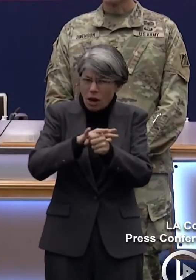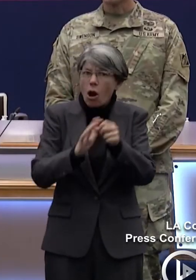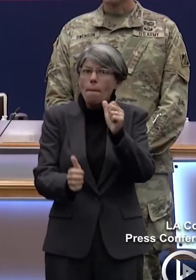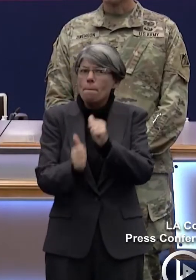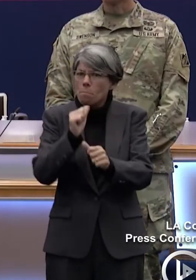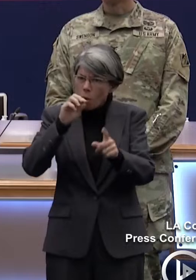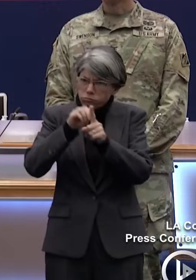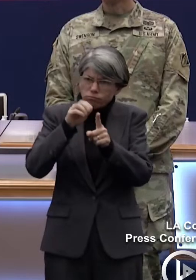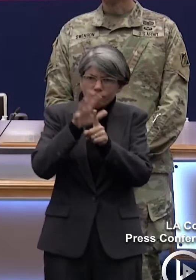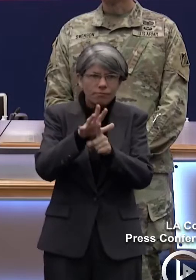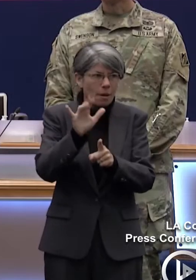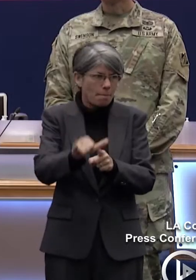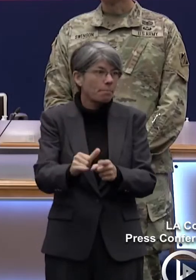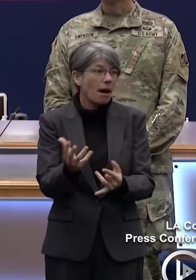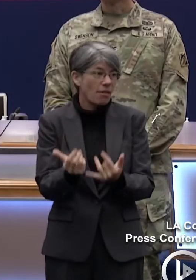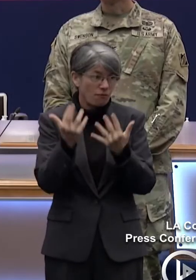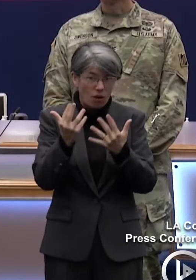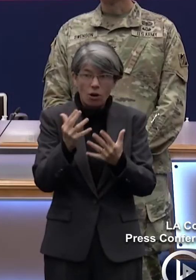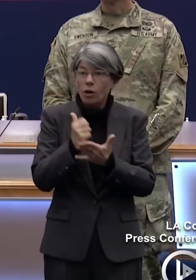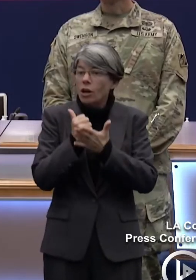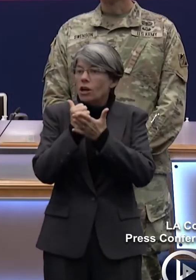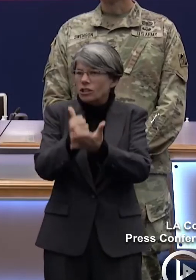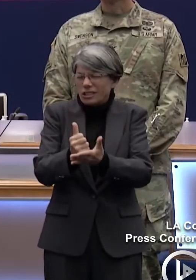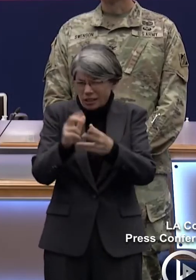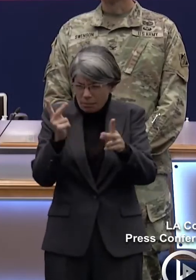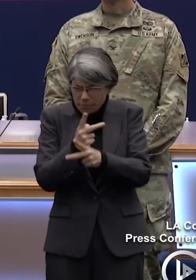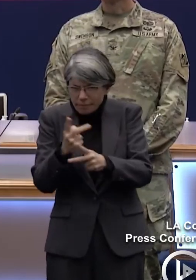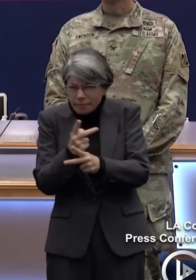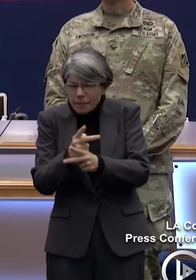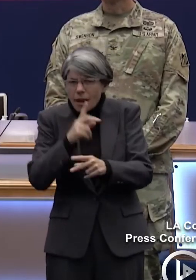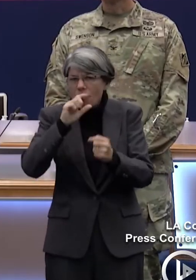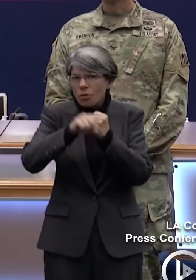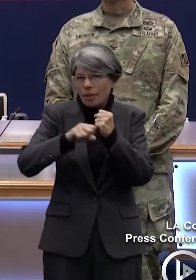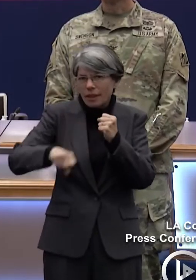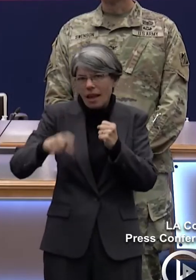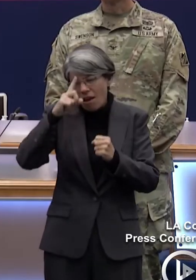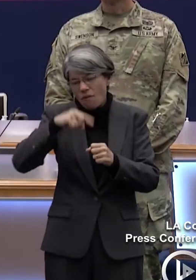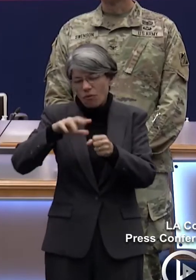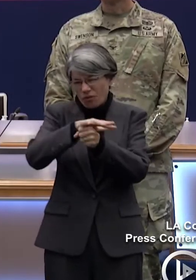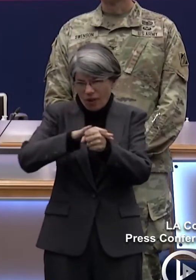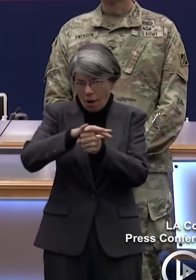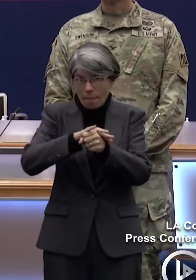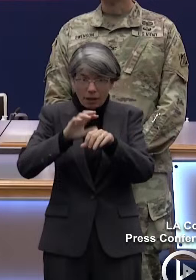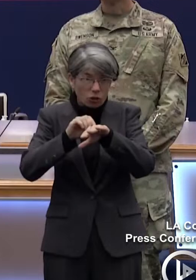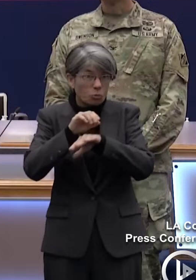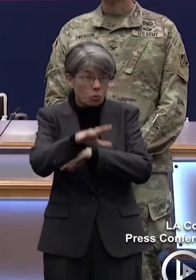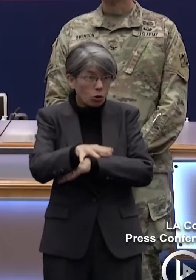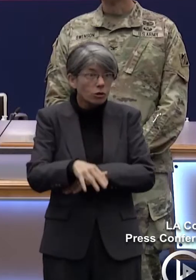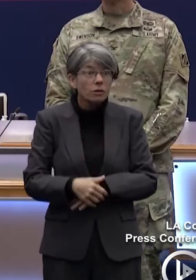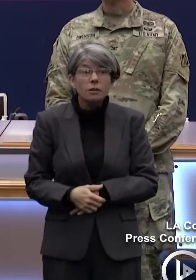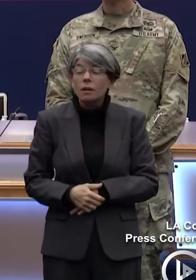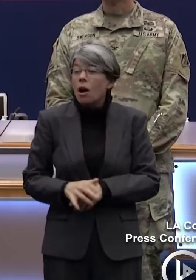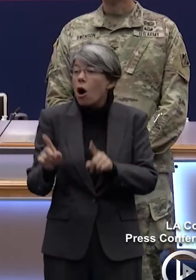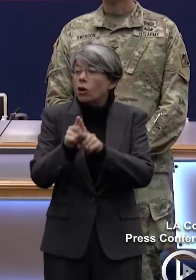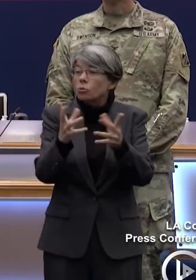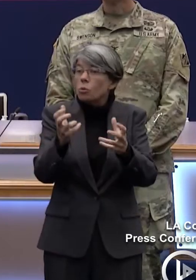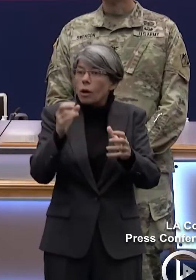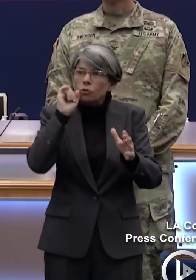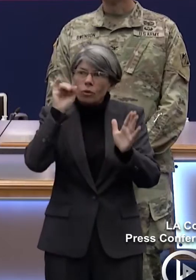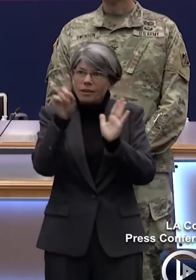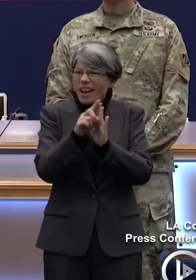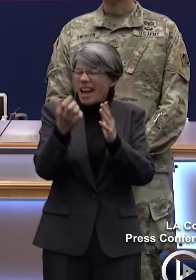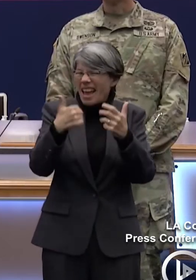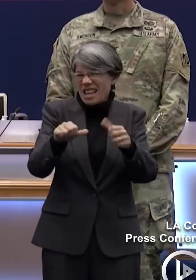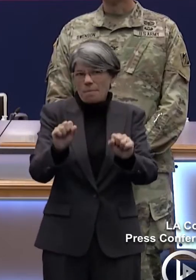most impacted by the fire to help assess the extent of environmental exposures, to identify